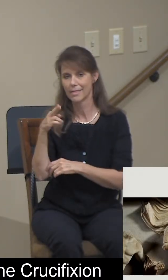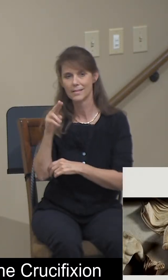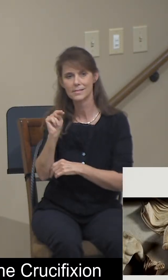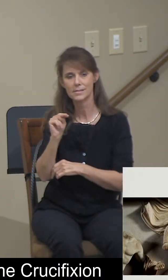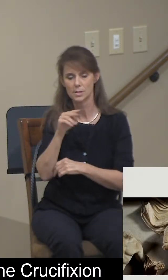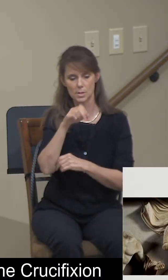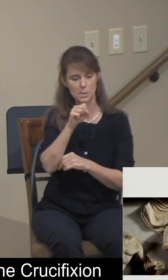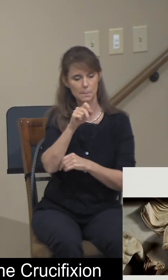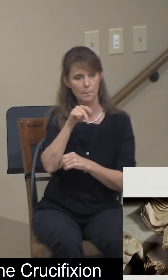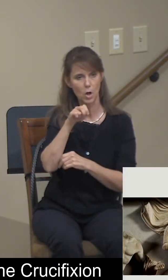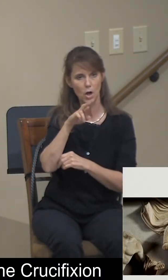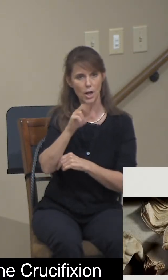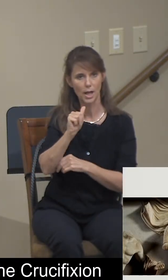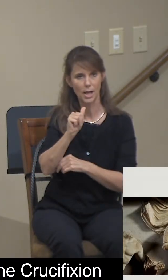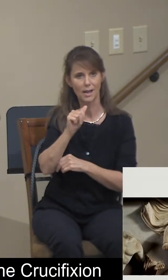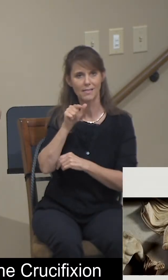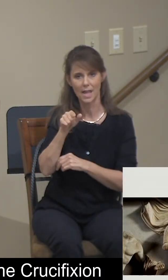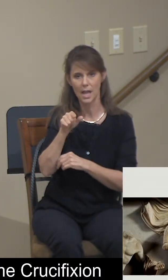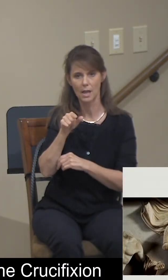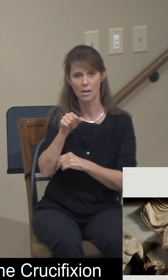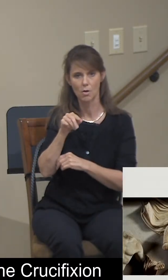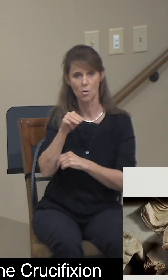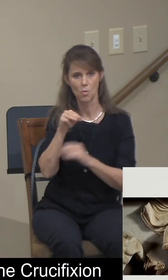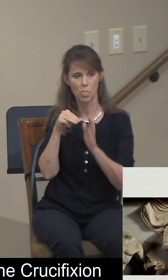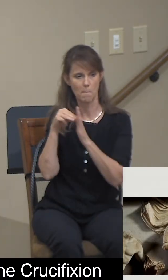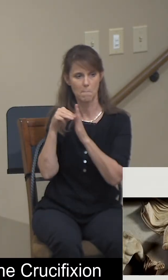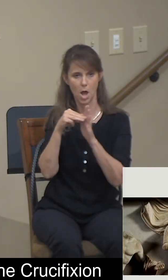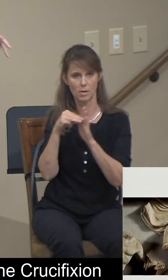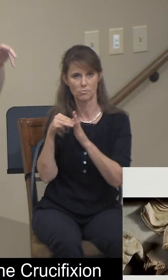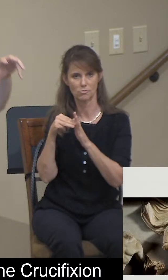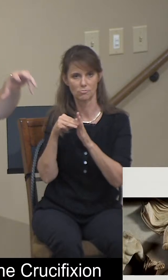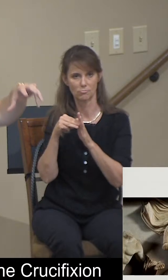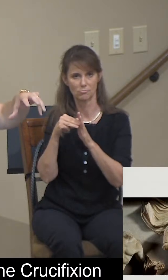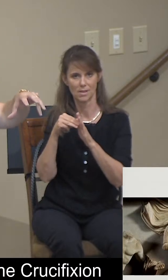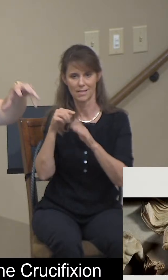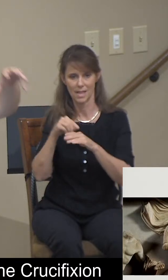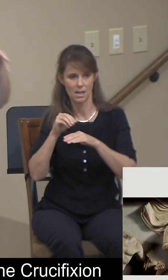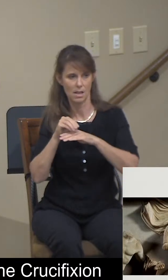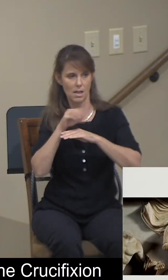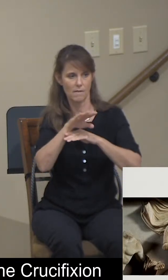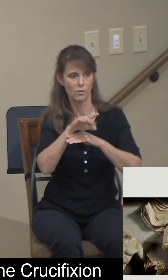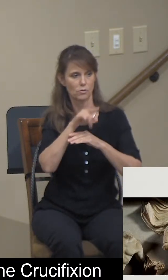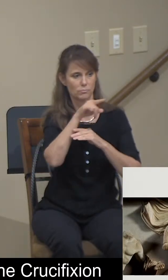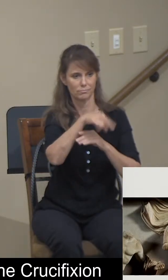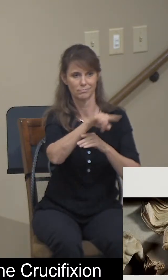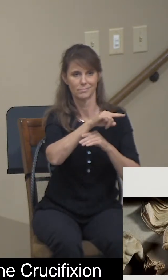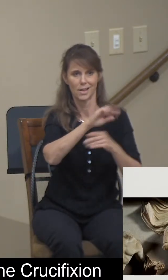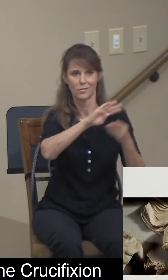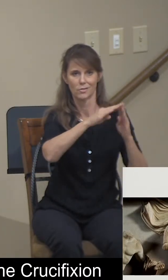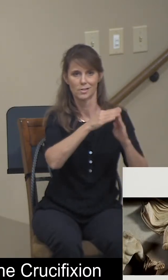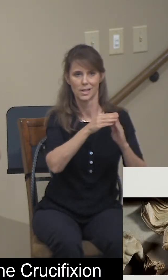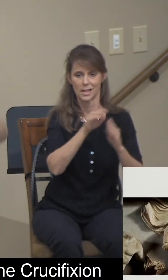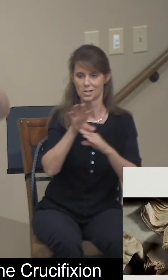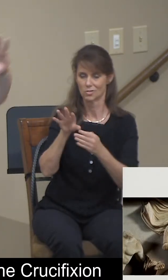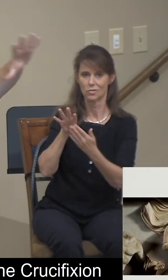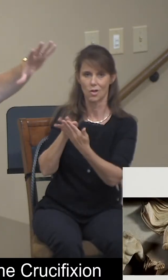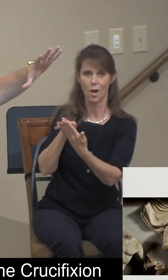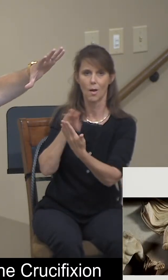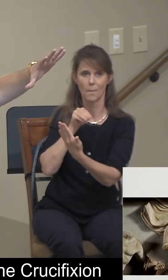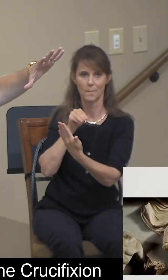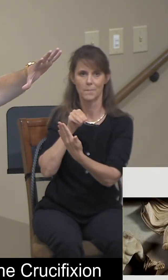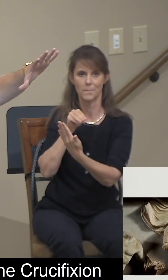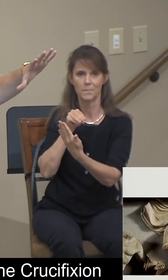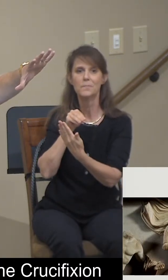mirror them in nature in places like Syria, or in places like Egypt, or in places like India, to take the